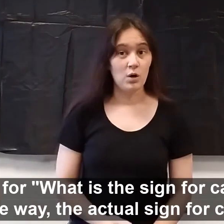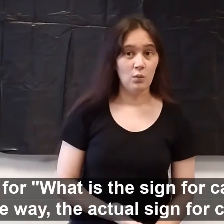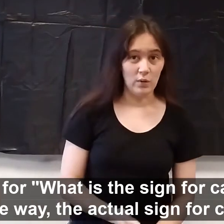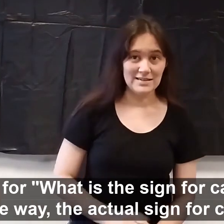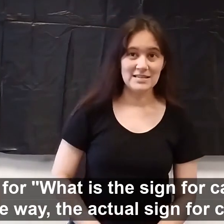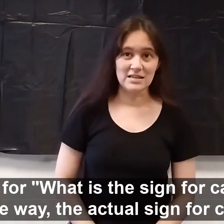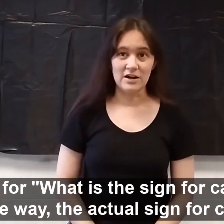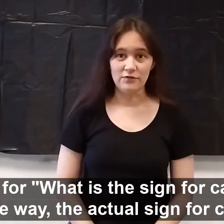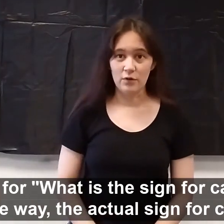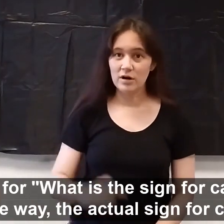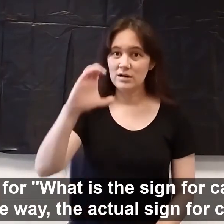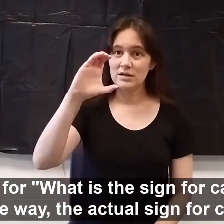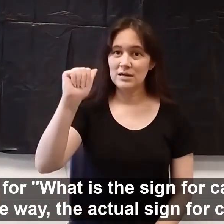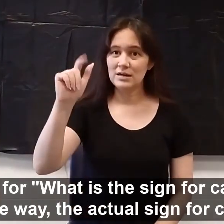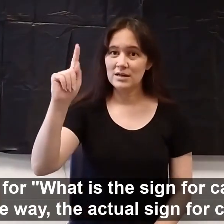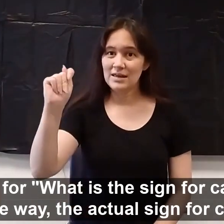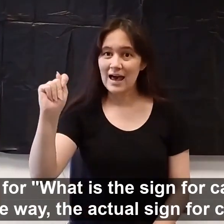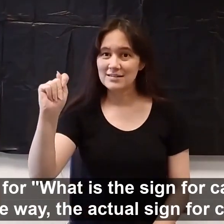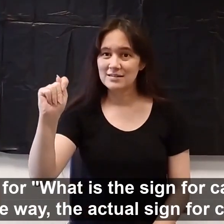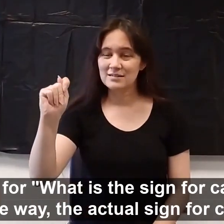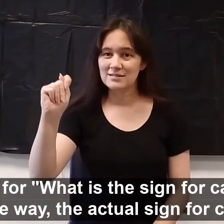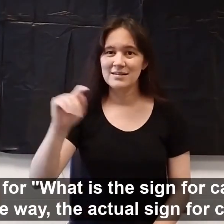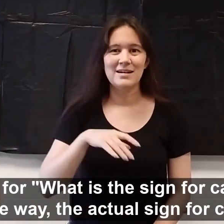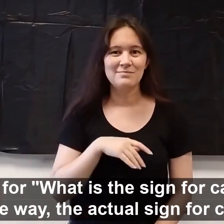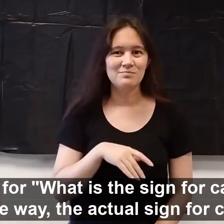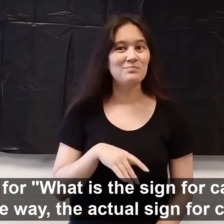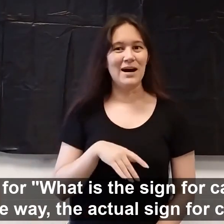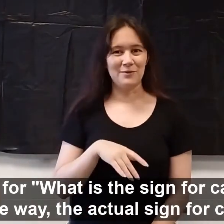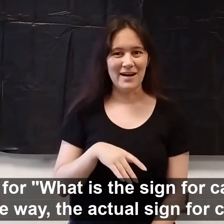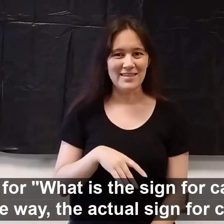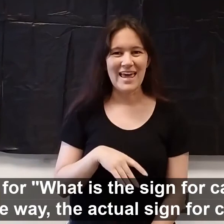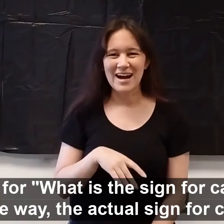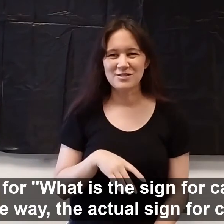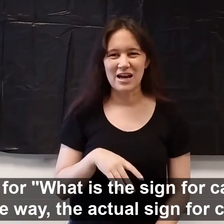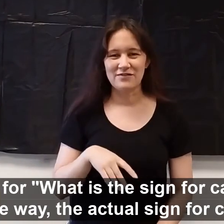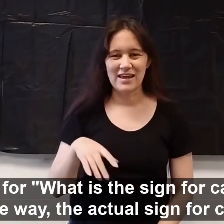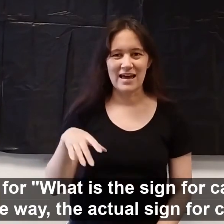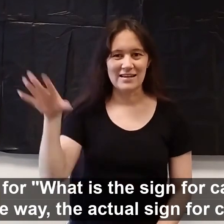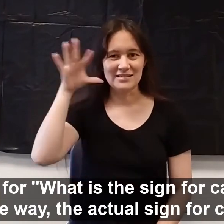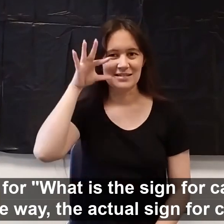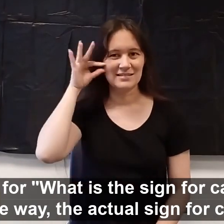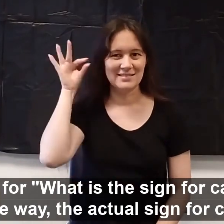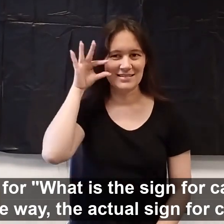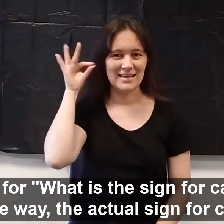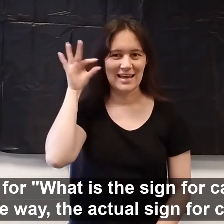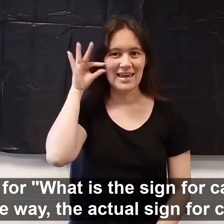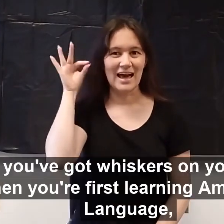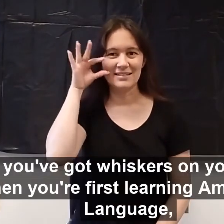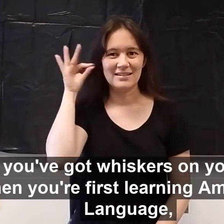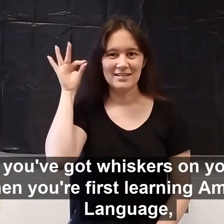what is the sign for cat? By the way, the actual sign for cat is cat.